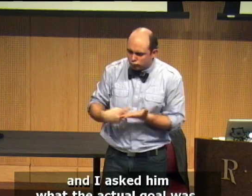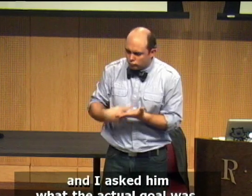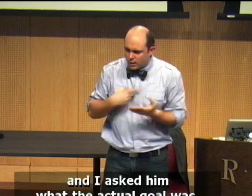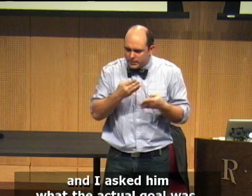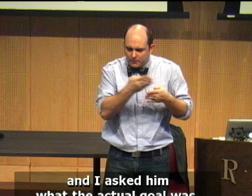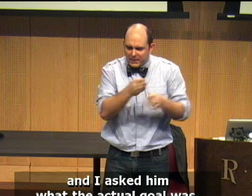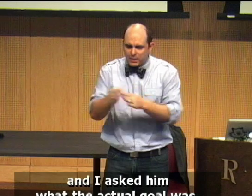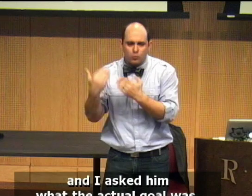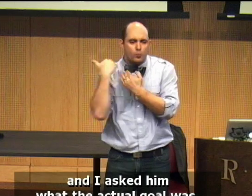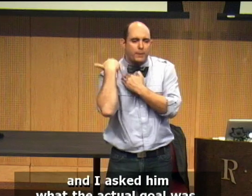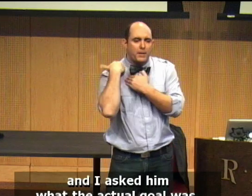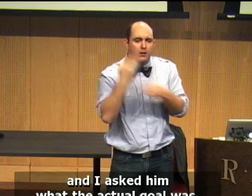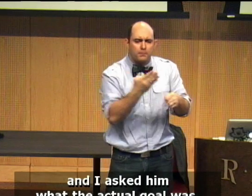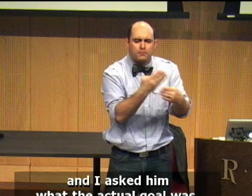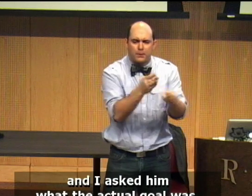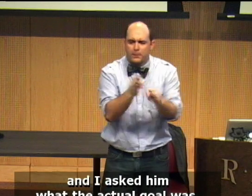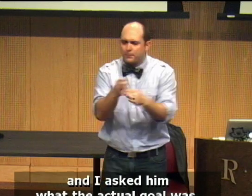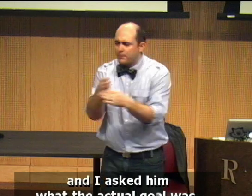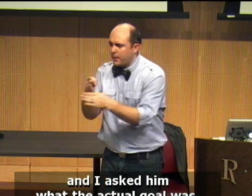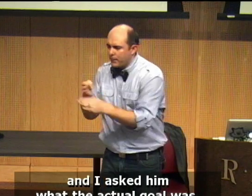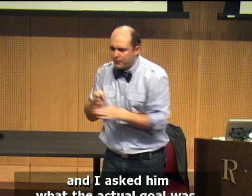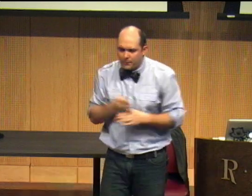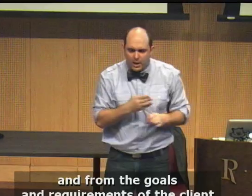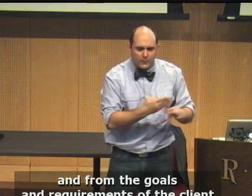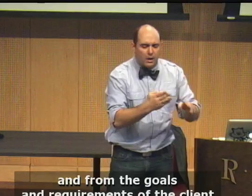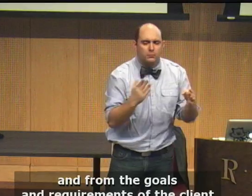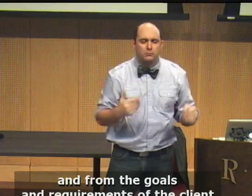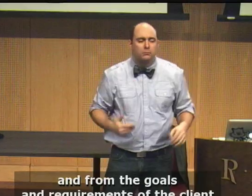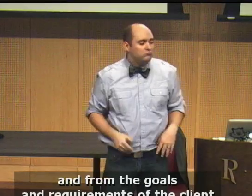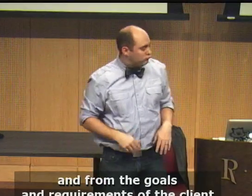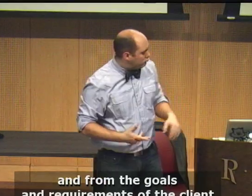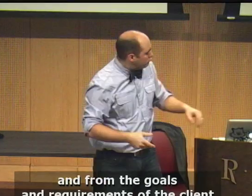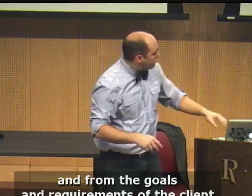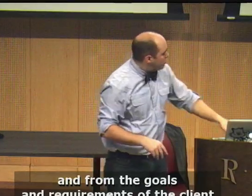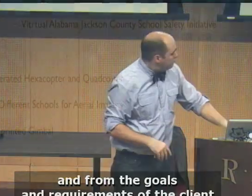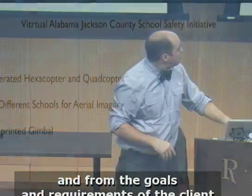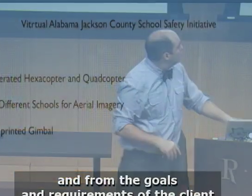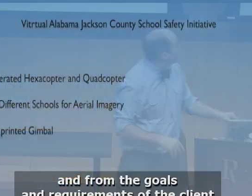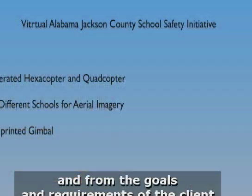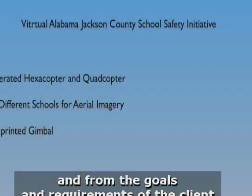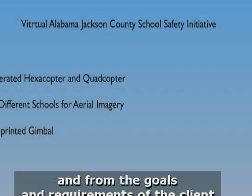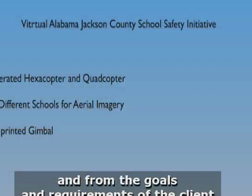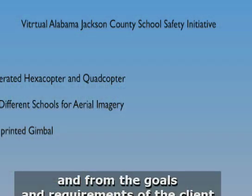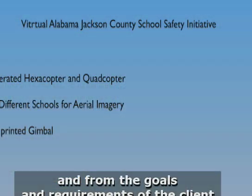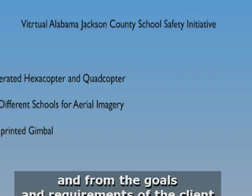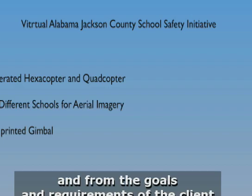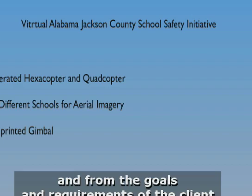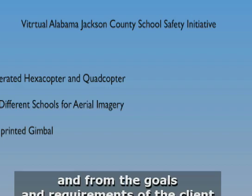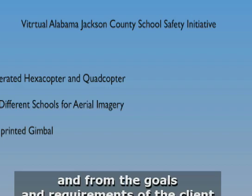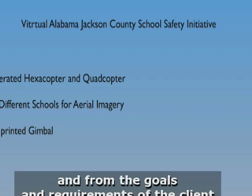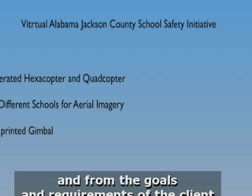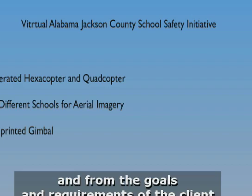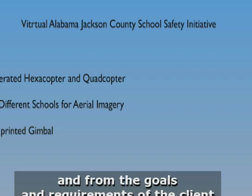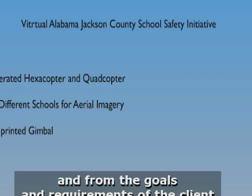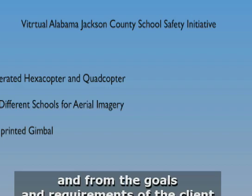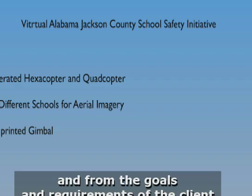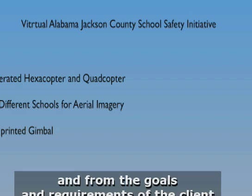asked him what the actual goal was. And from the goals and requirements of the client,